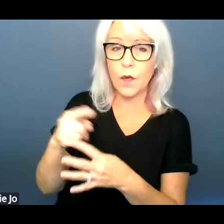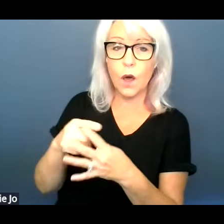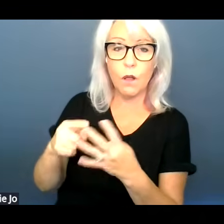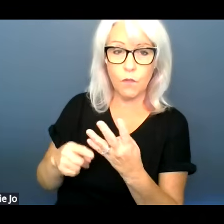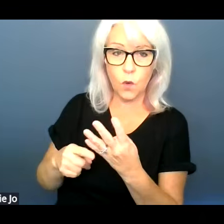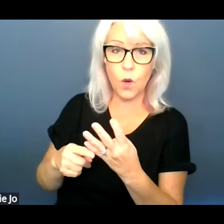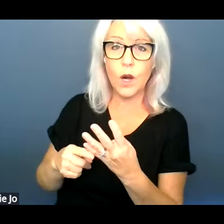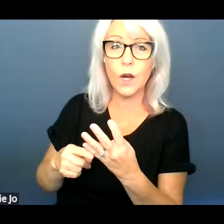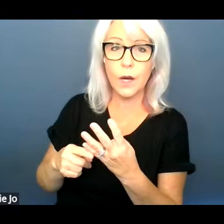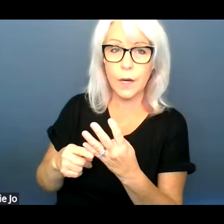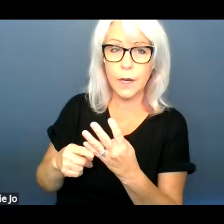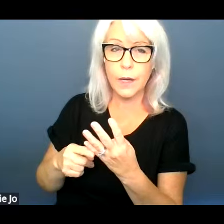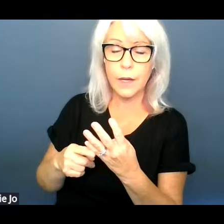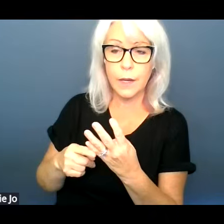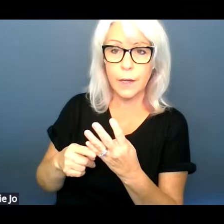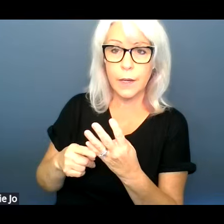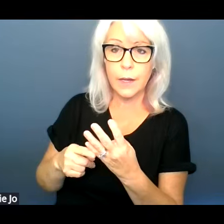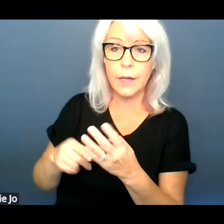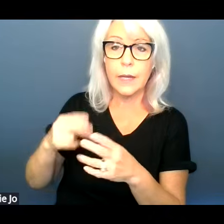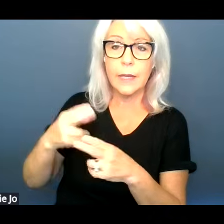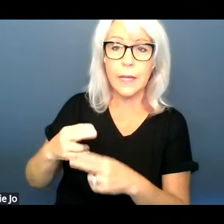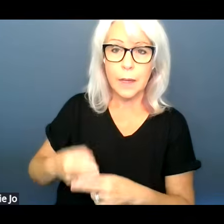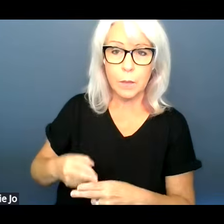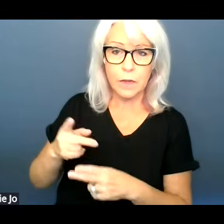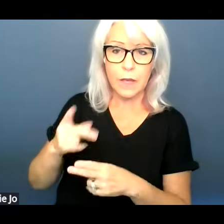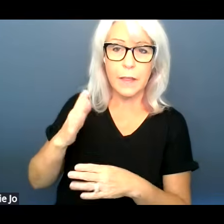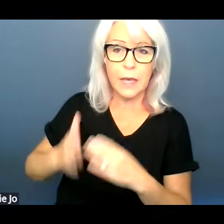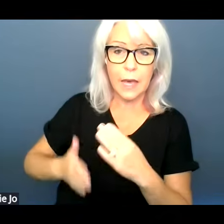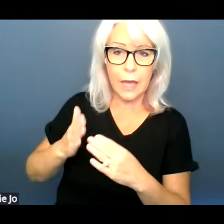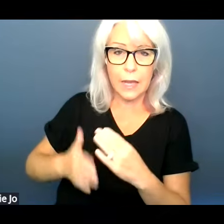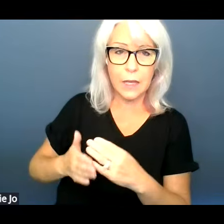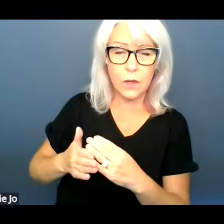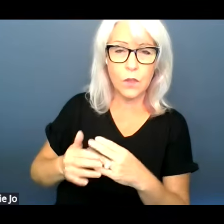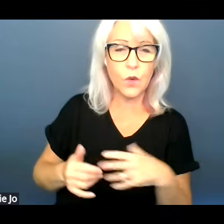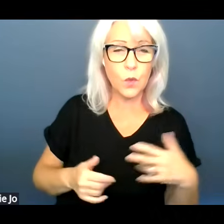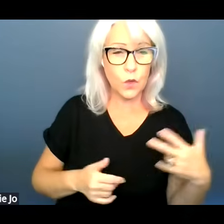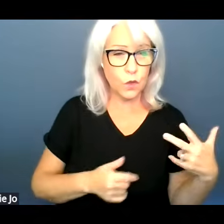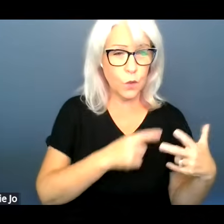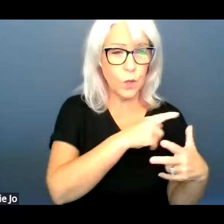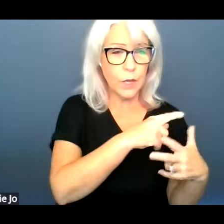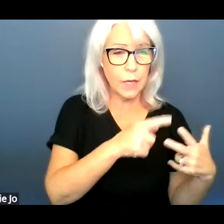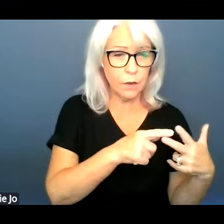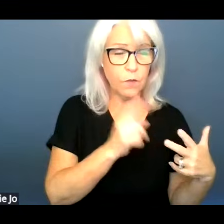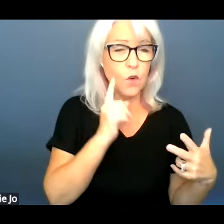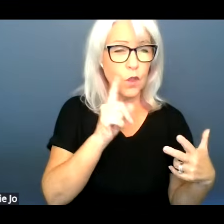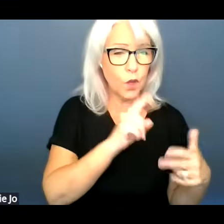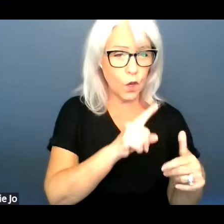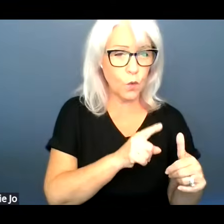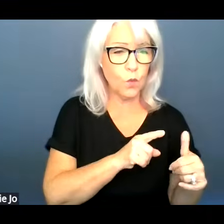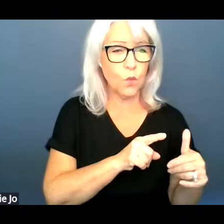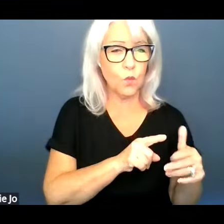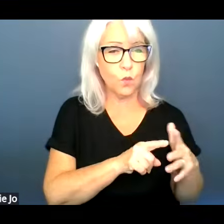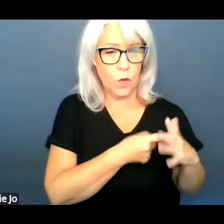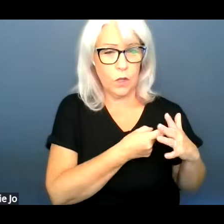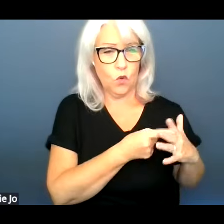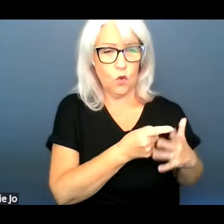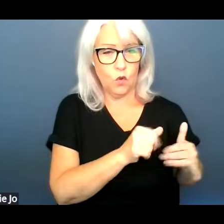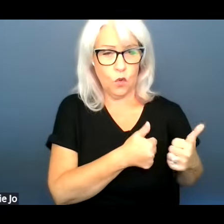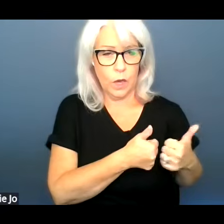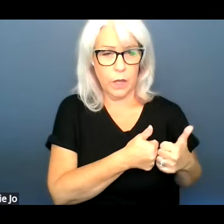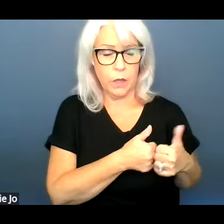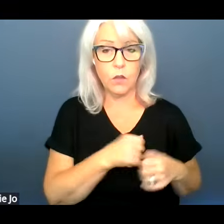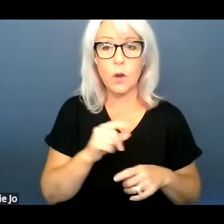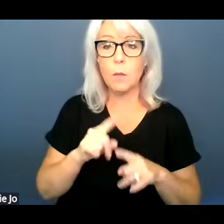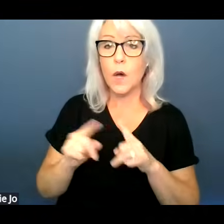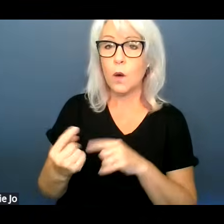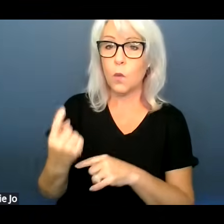Brewer brought up at the end. So there were the 3 in the original challenge. There was 1 sheet that my